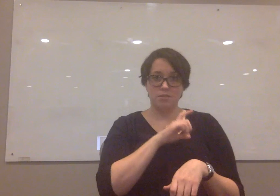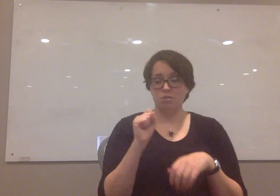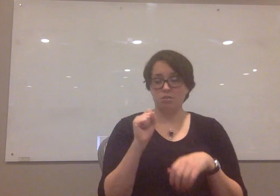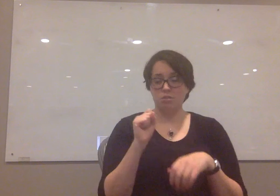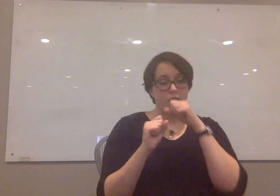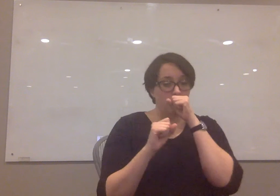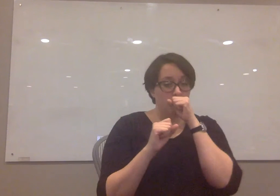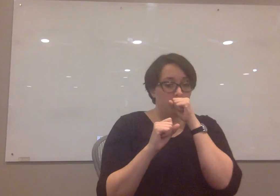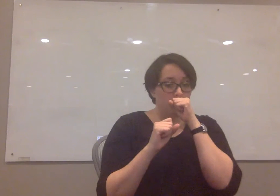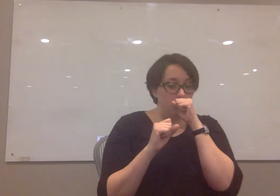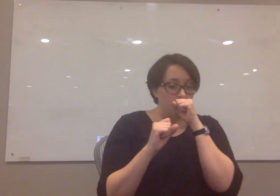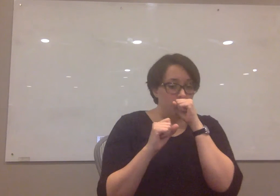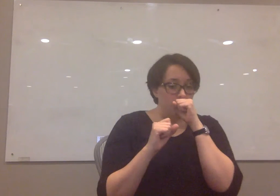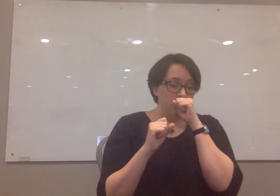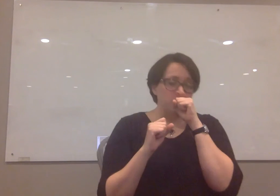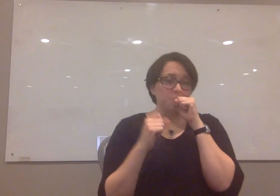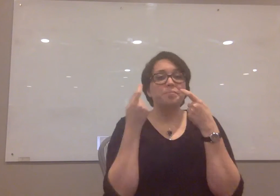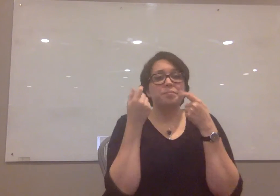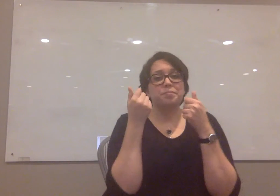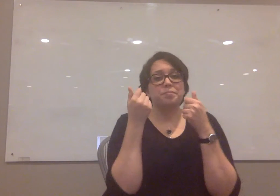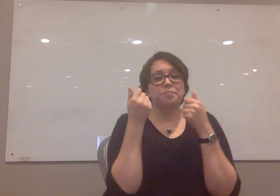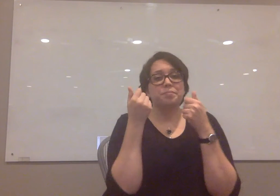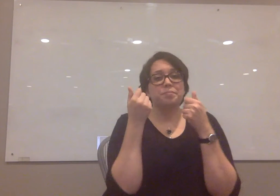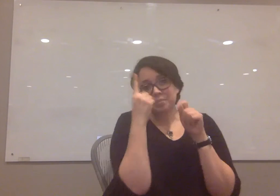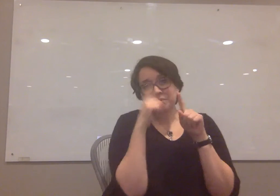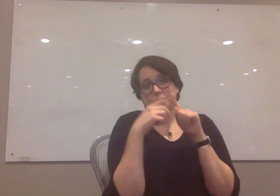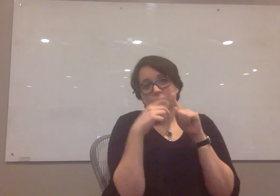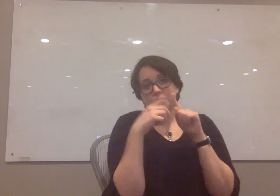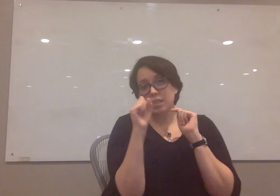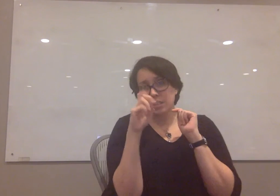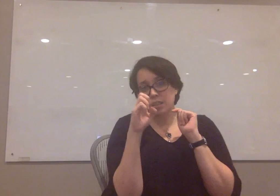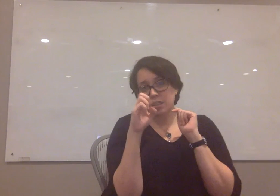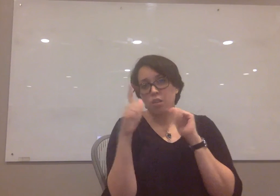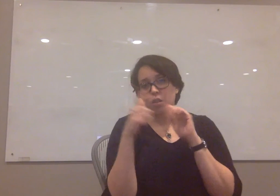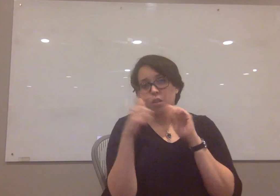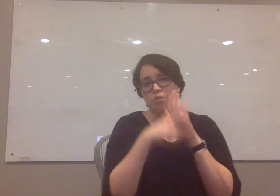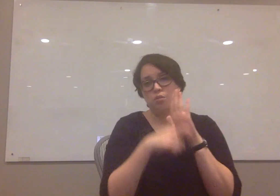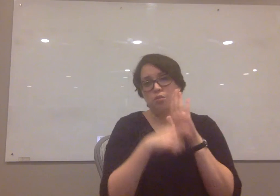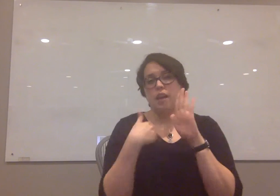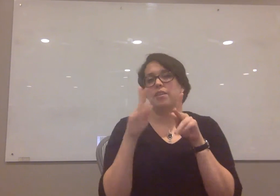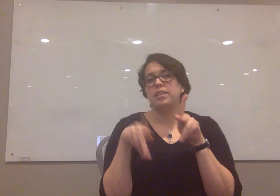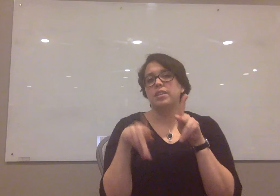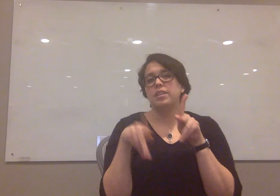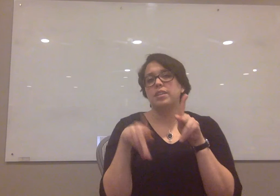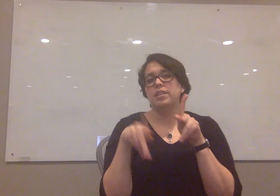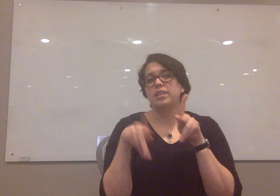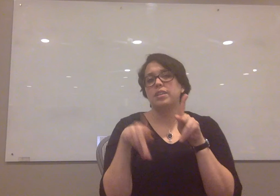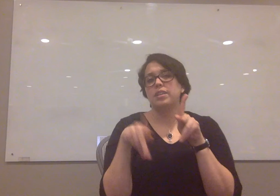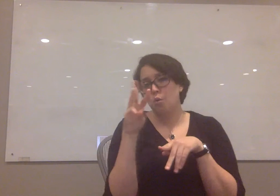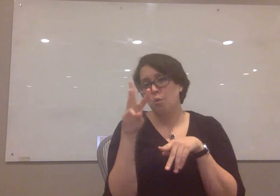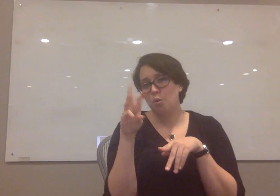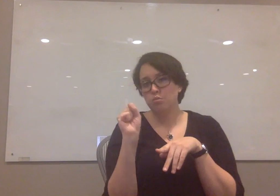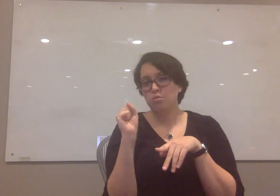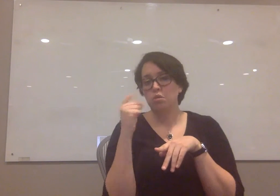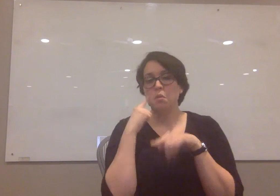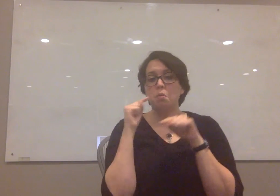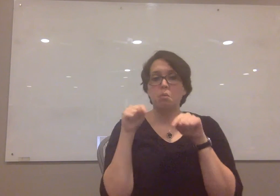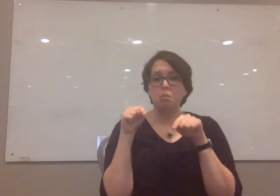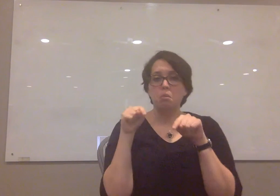try to understand it, but like Haskell articles just have like this type of arrows. You're like, great, those are variables. How did that point out